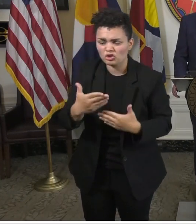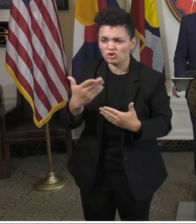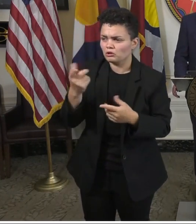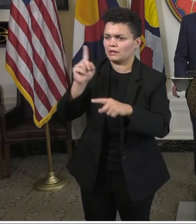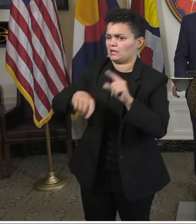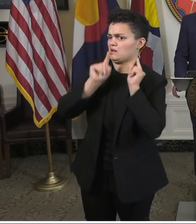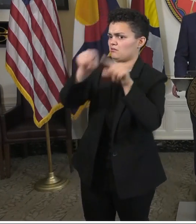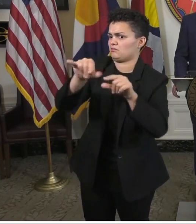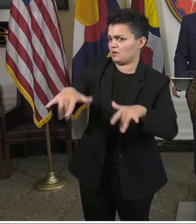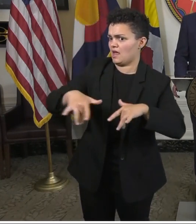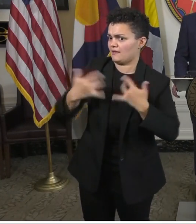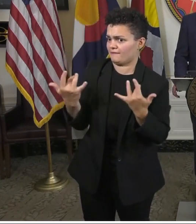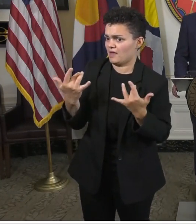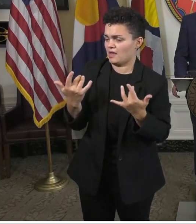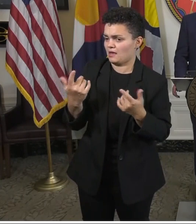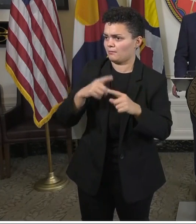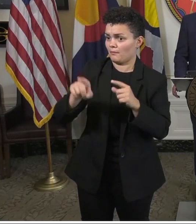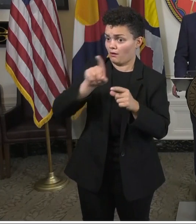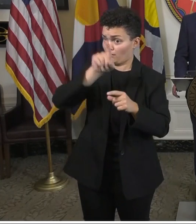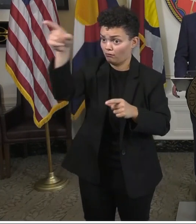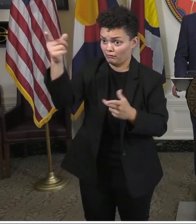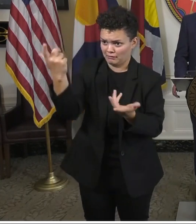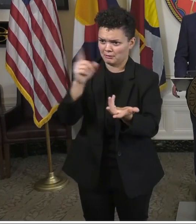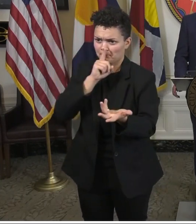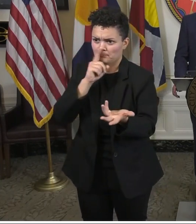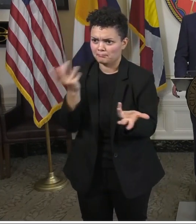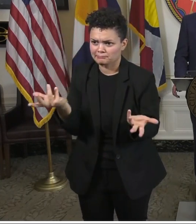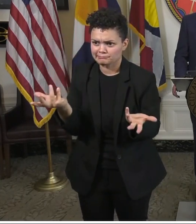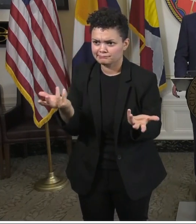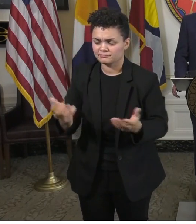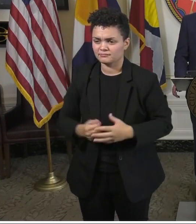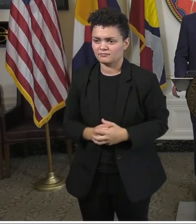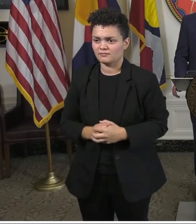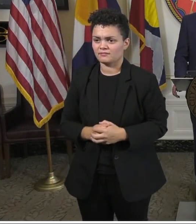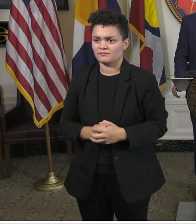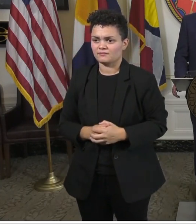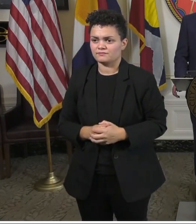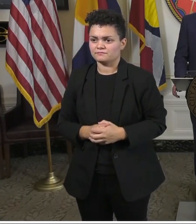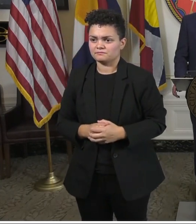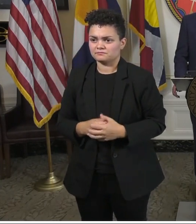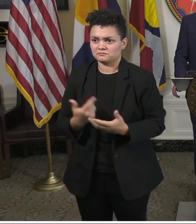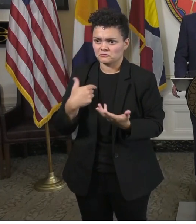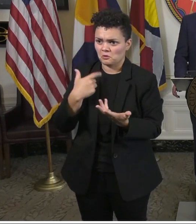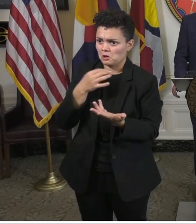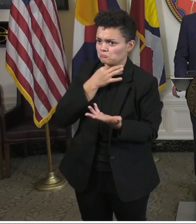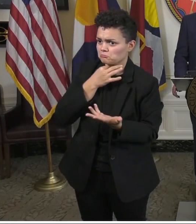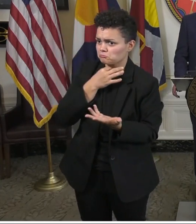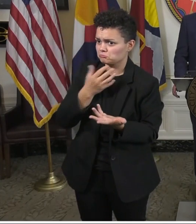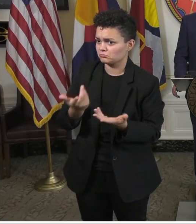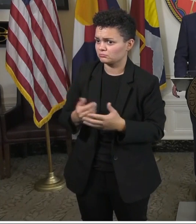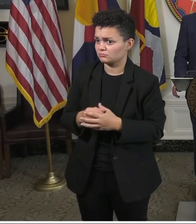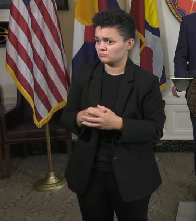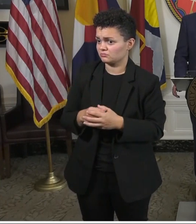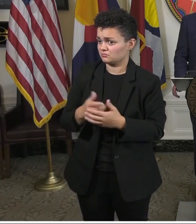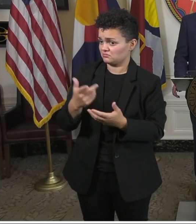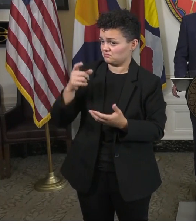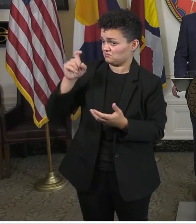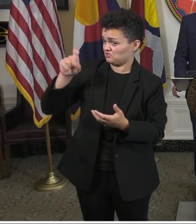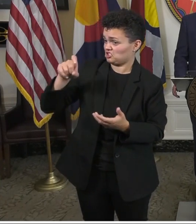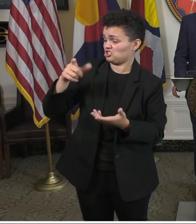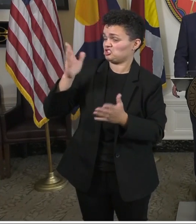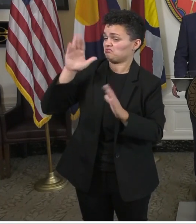reported, and was wondering if you would suggest going against the CDC guidelines and seek a